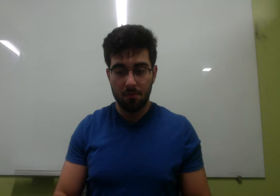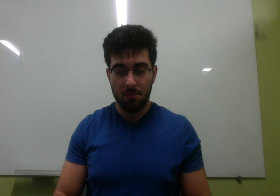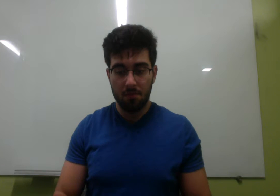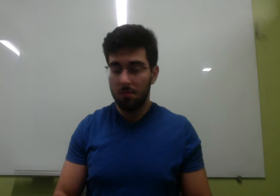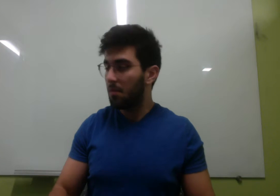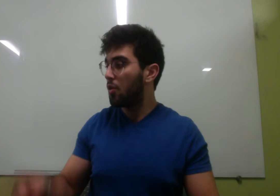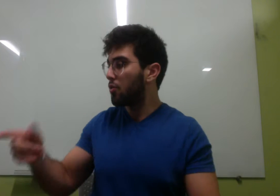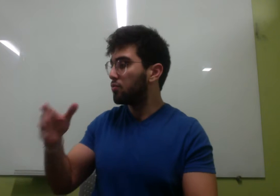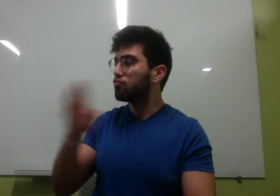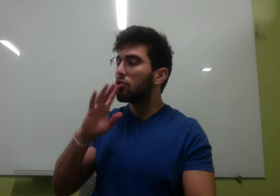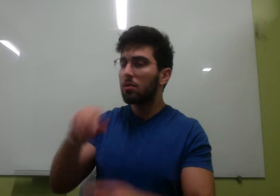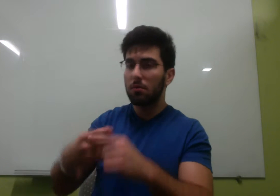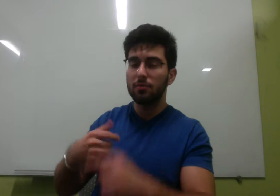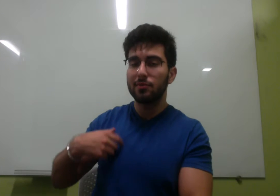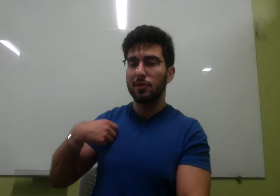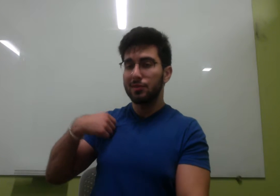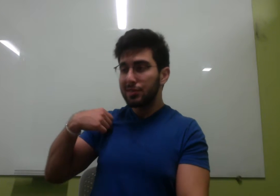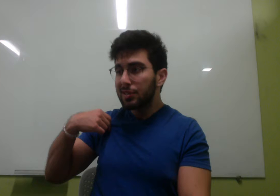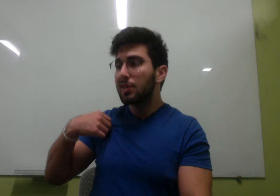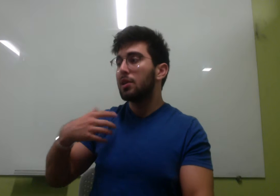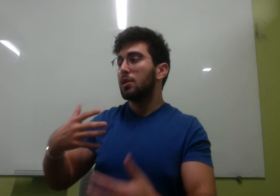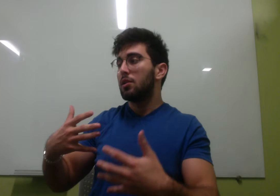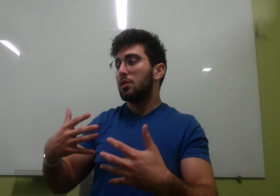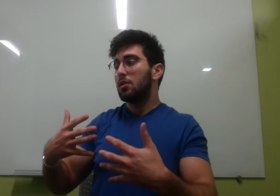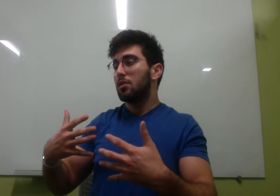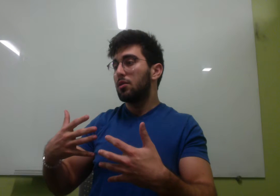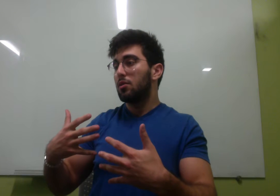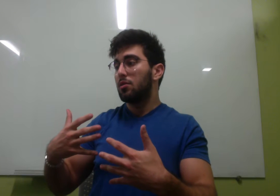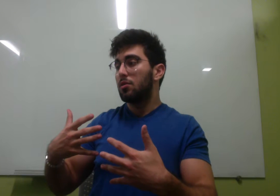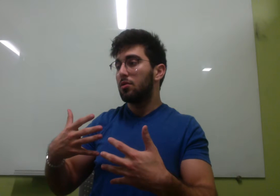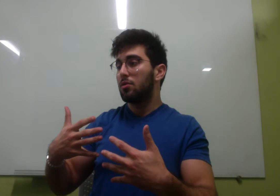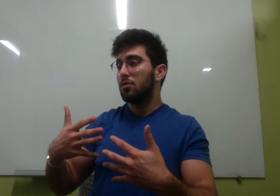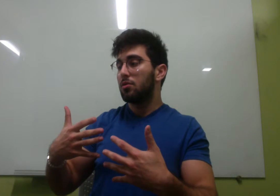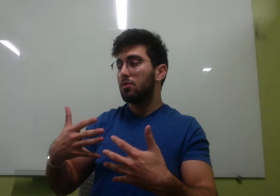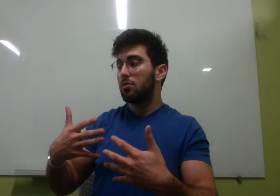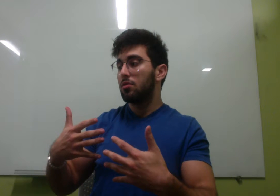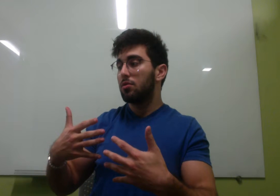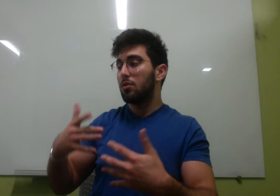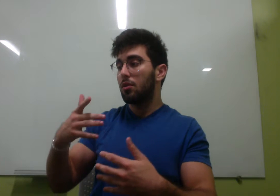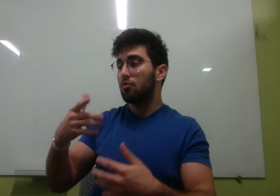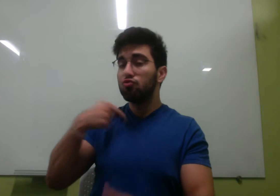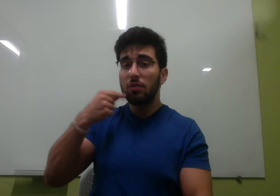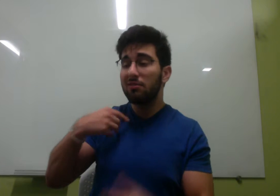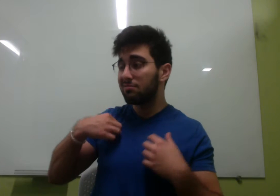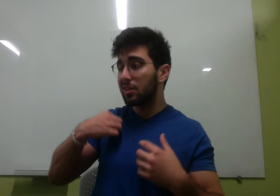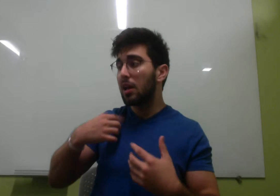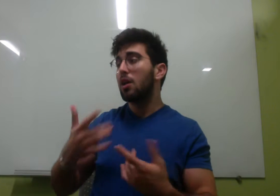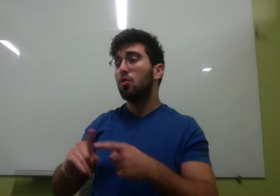the individual, like our fingerprints or iris print is. Yeah. Which I hadn't really thought about, which makes total